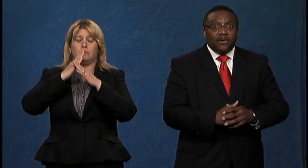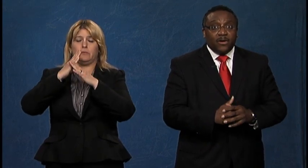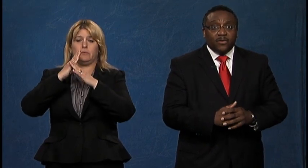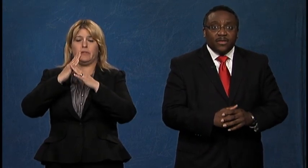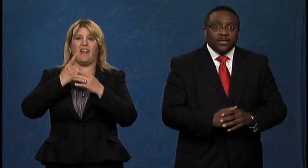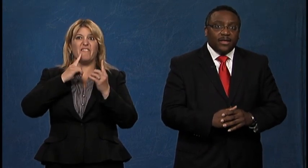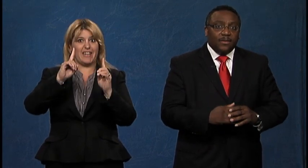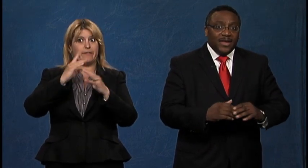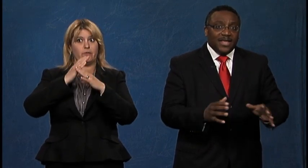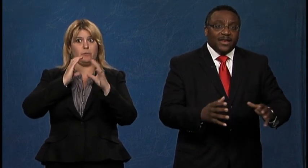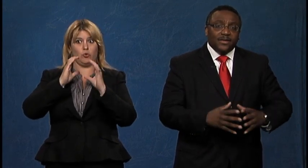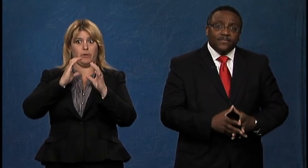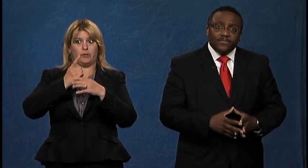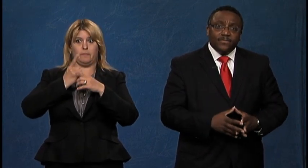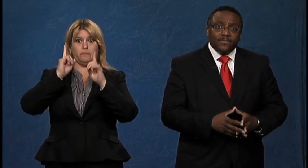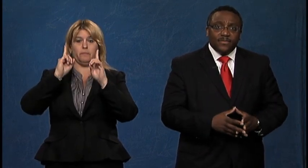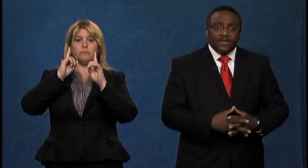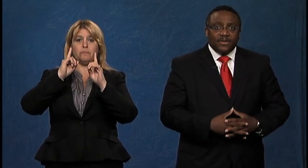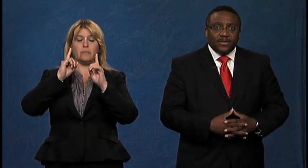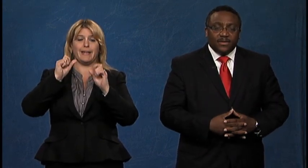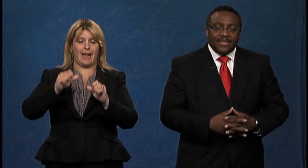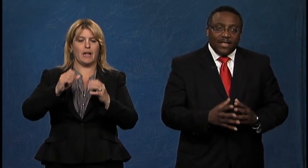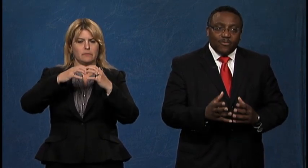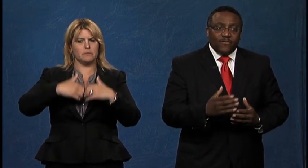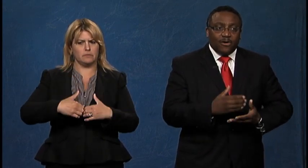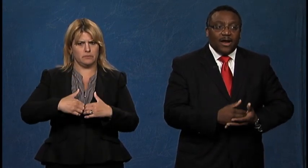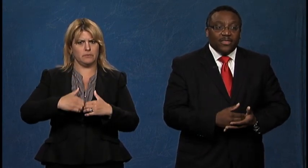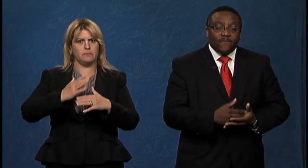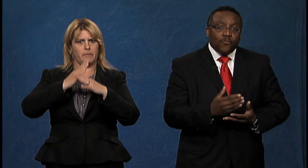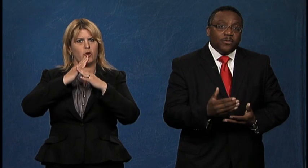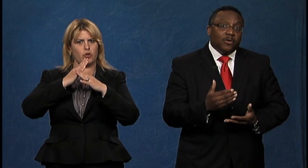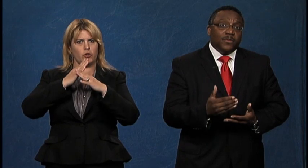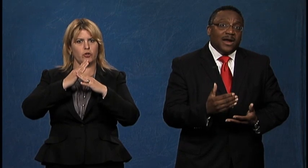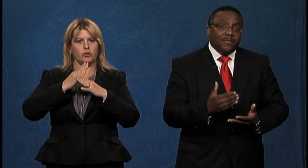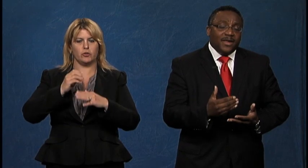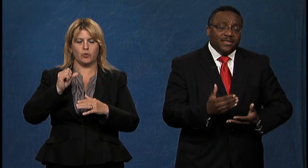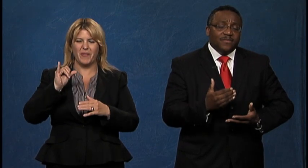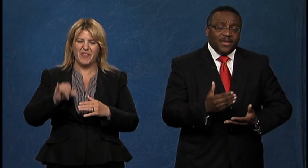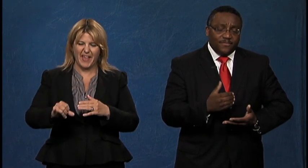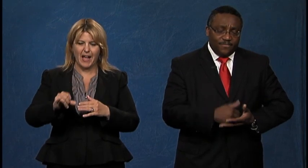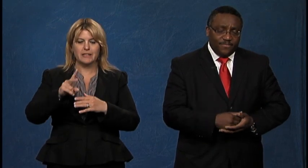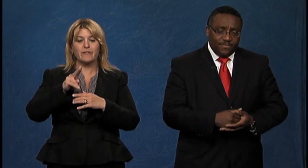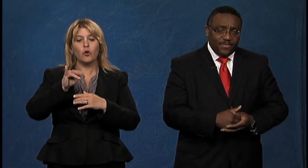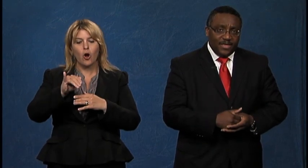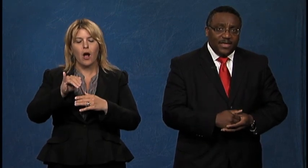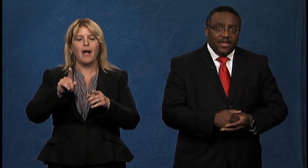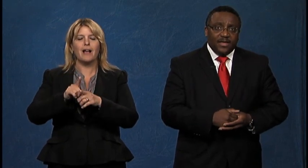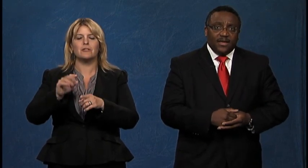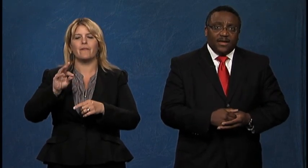communication barriers, immediately. That's what VRI as a force multiplier means to me.